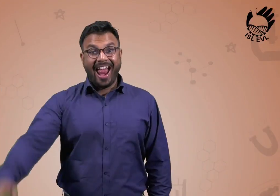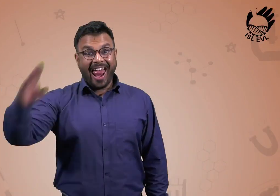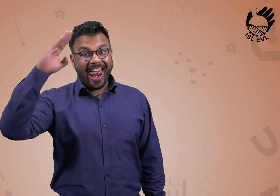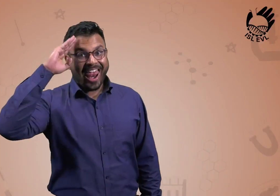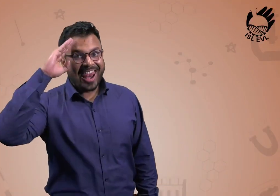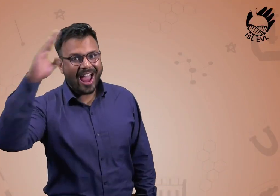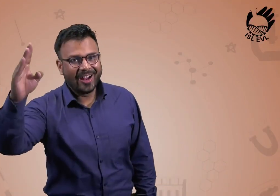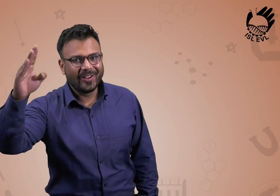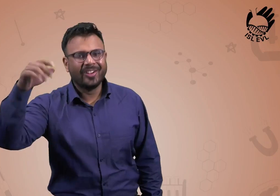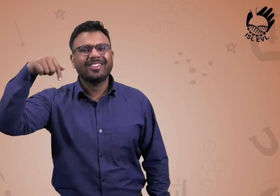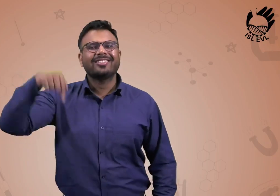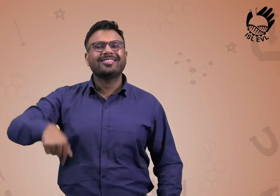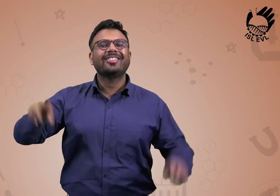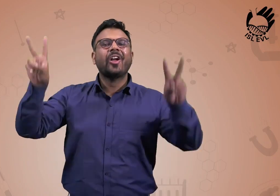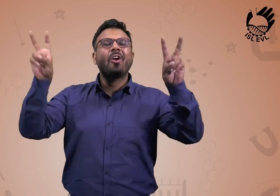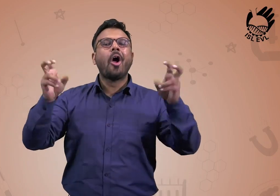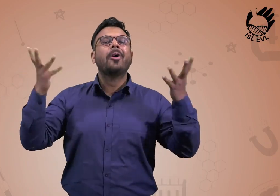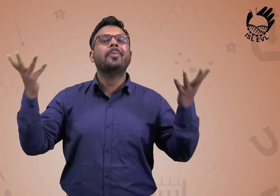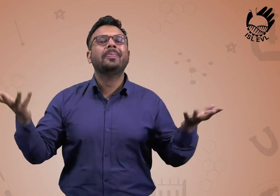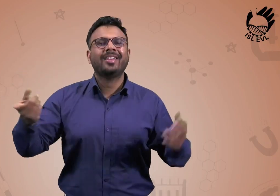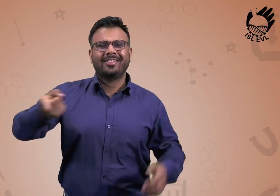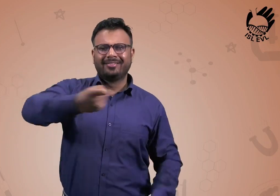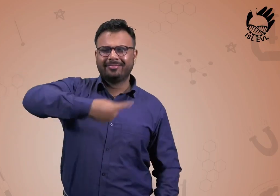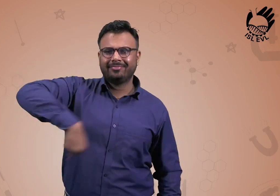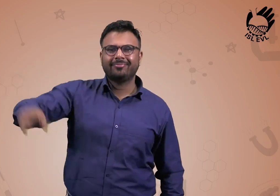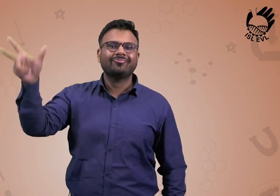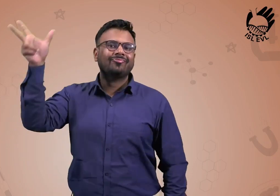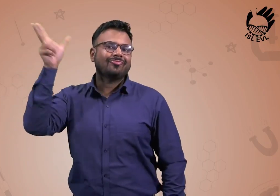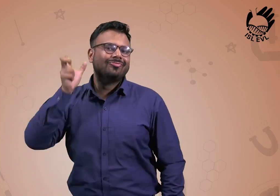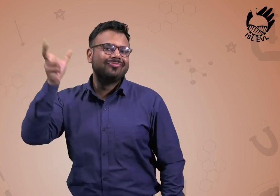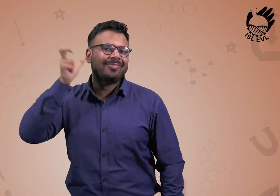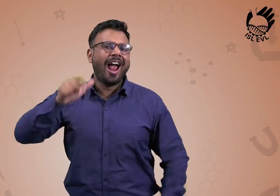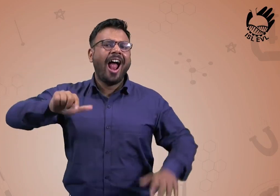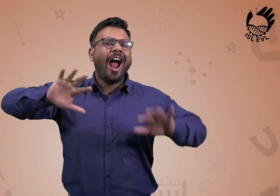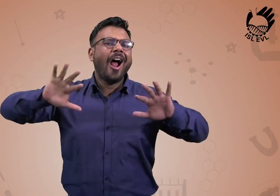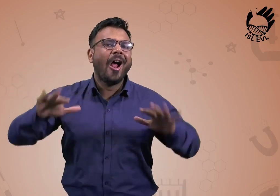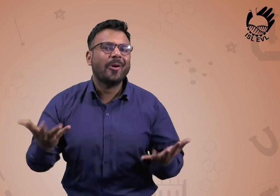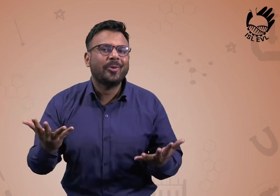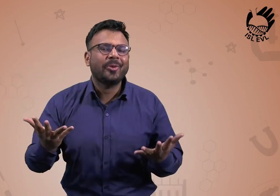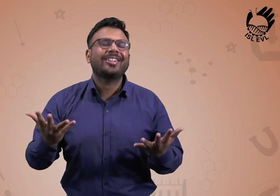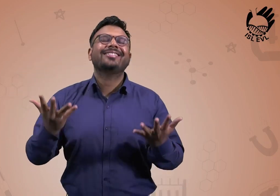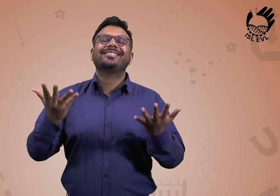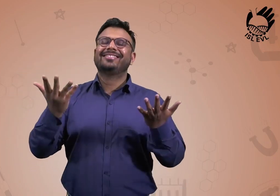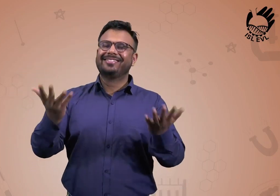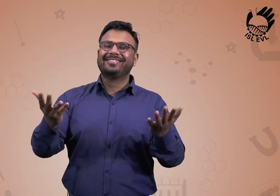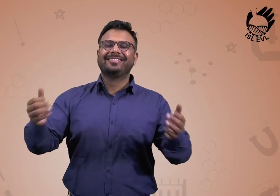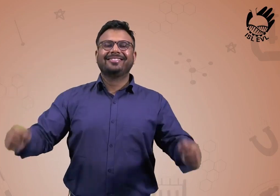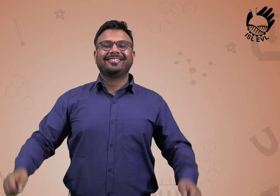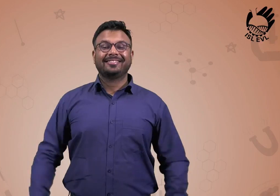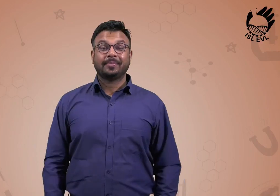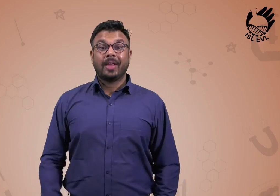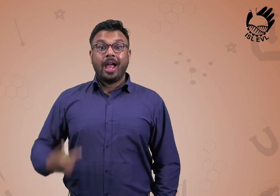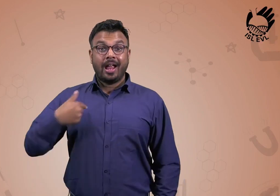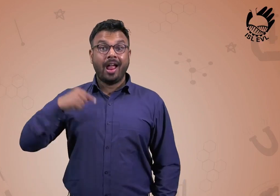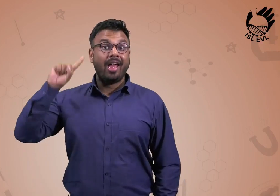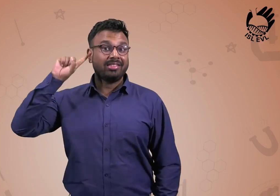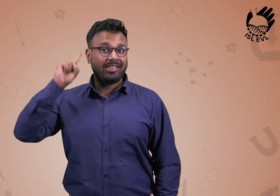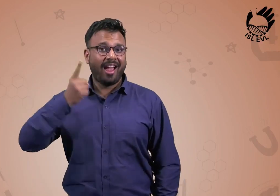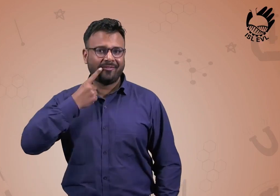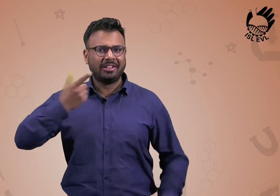Hello, we welcome you to the Indian Sign Language enabled virtual lab. We hope that